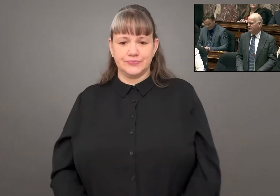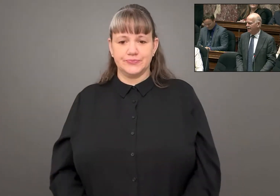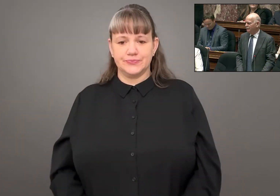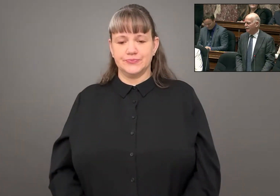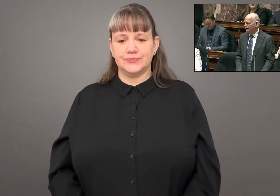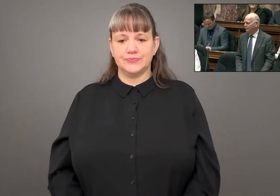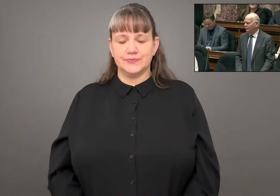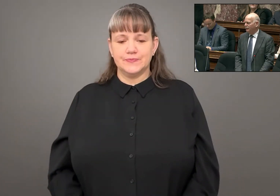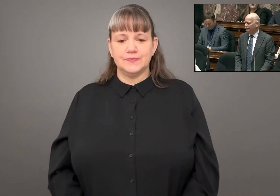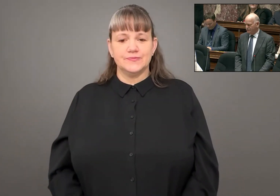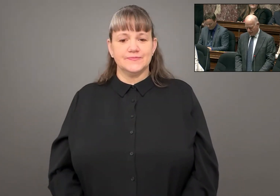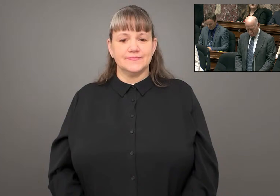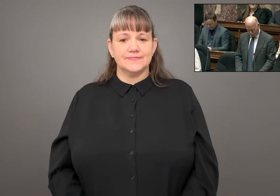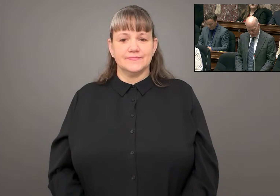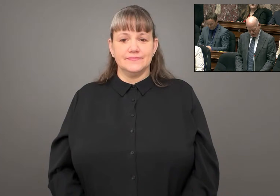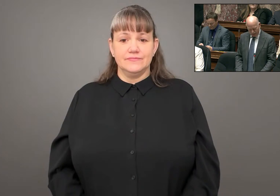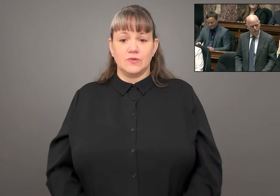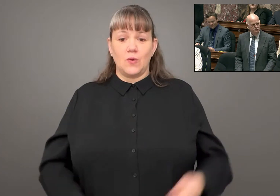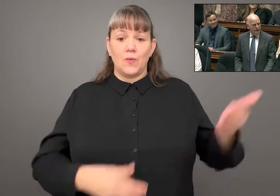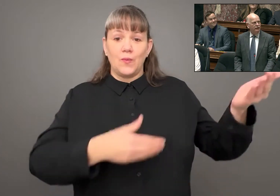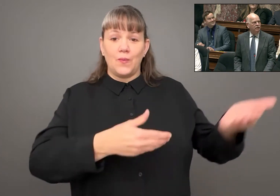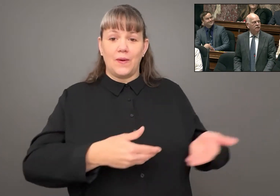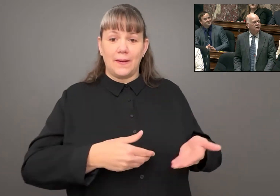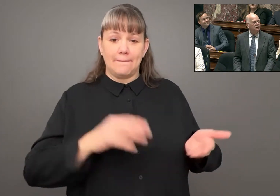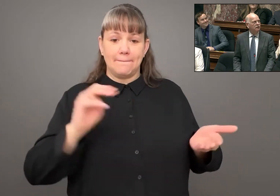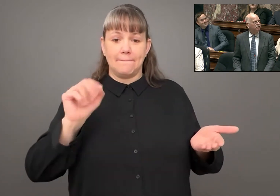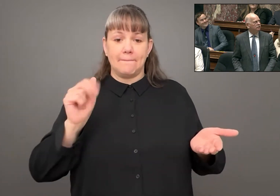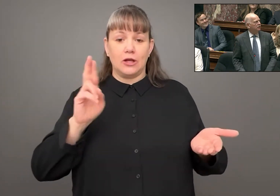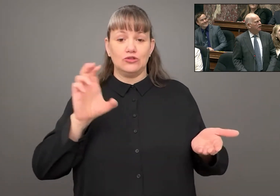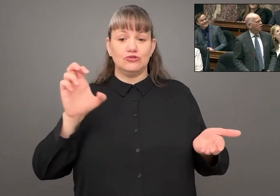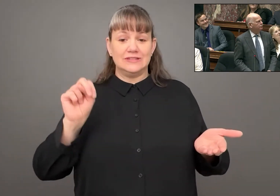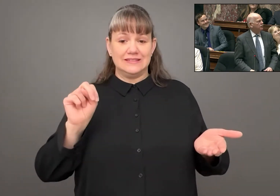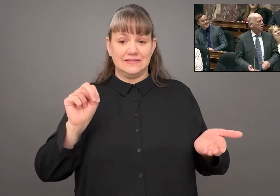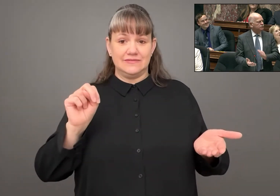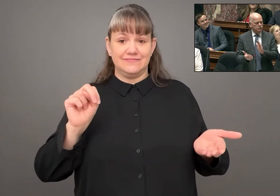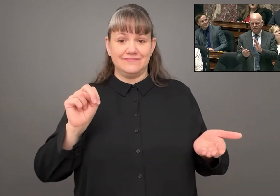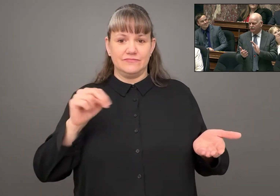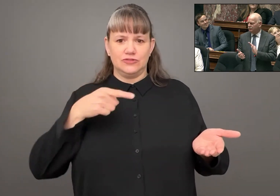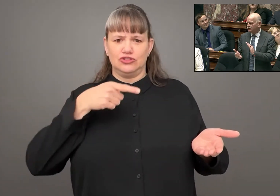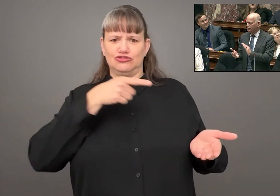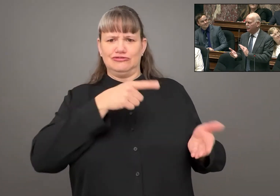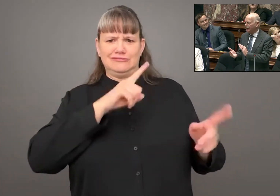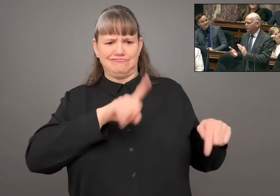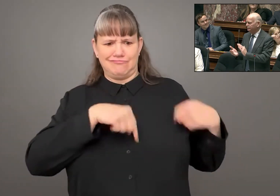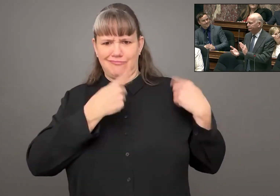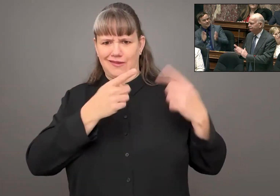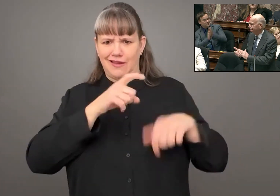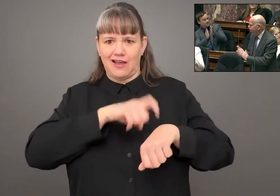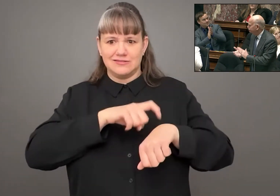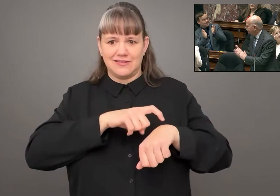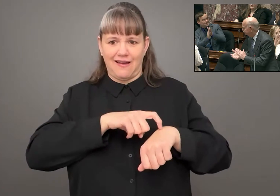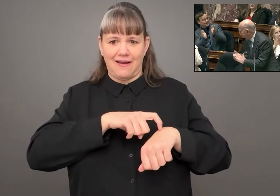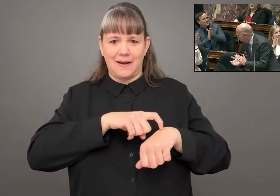a longtime member of this House for many years, back today. I hope the House will make them truly welcome.